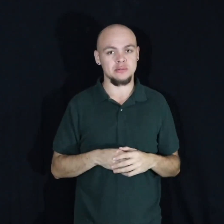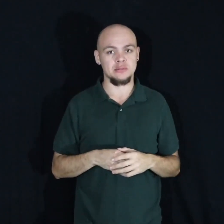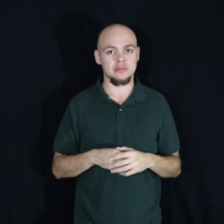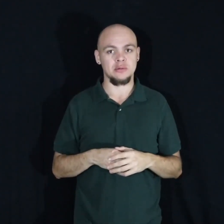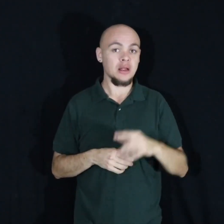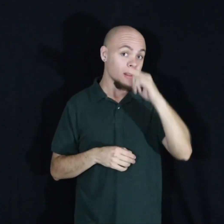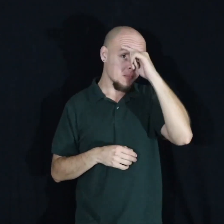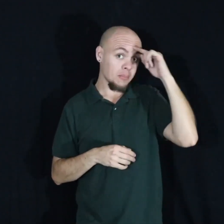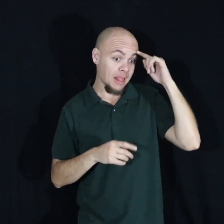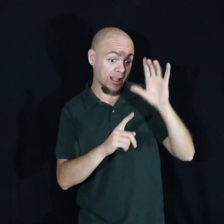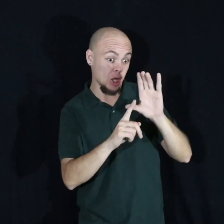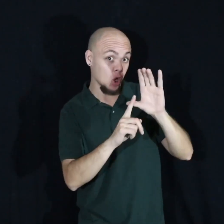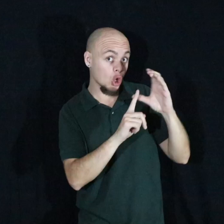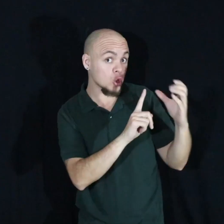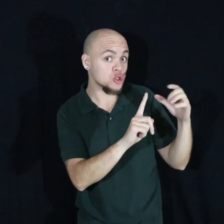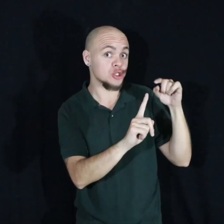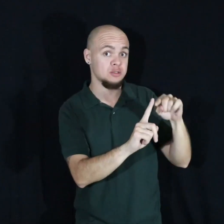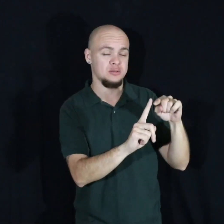black culture